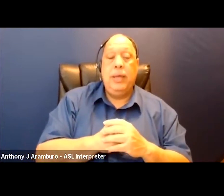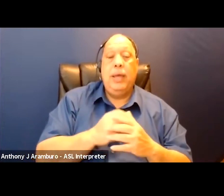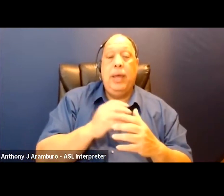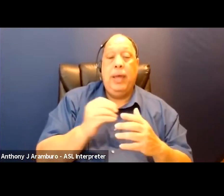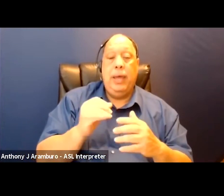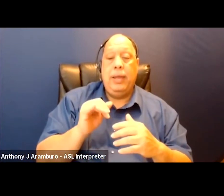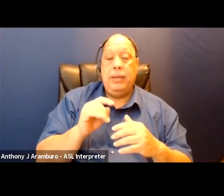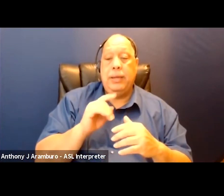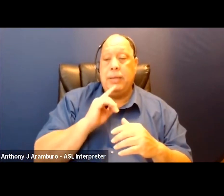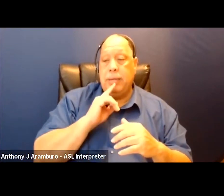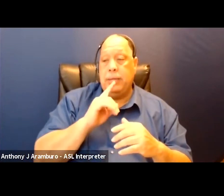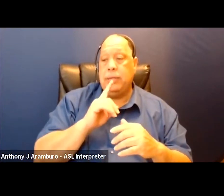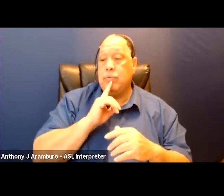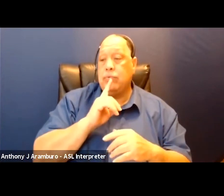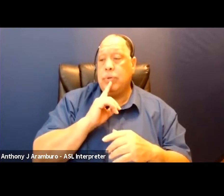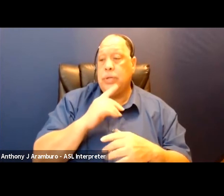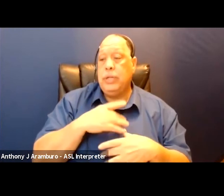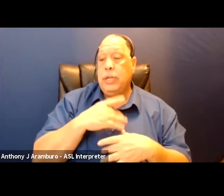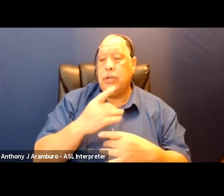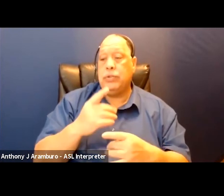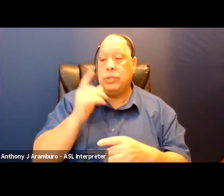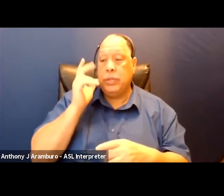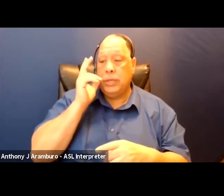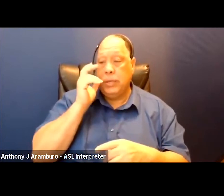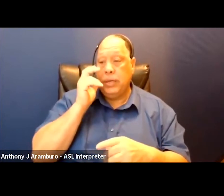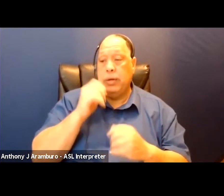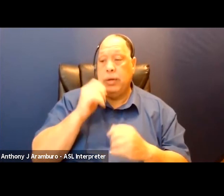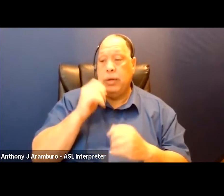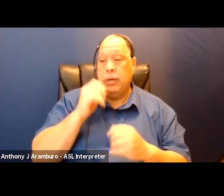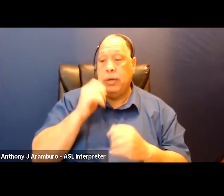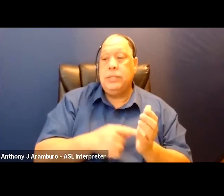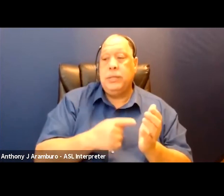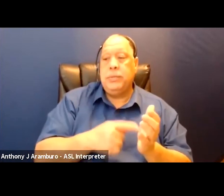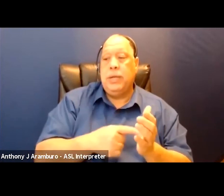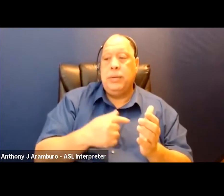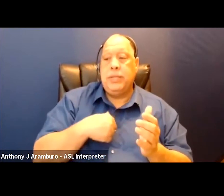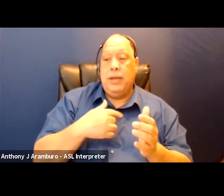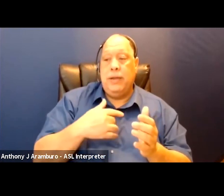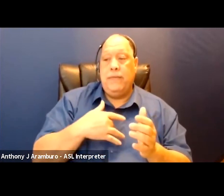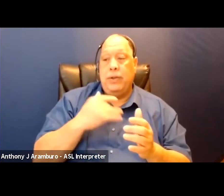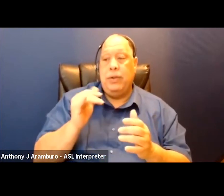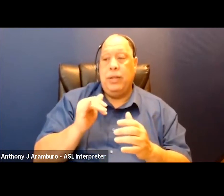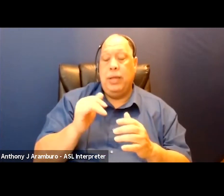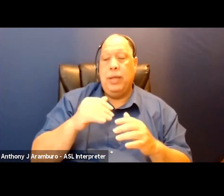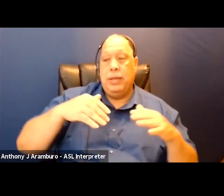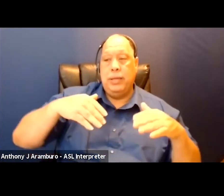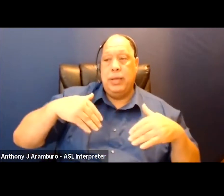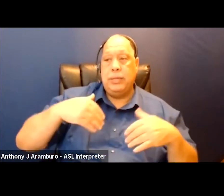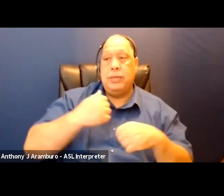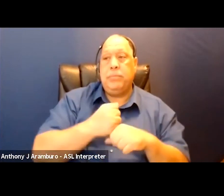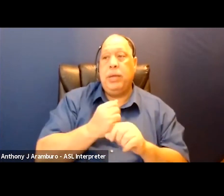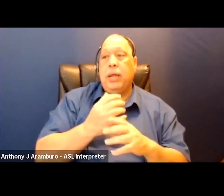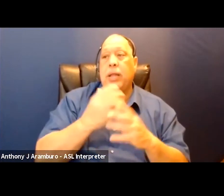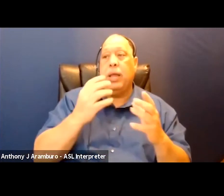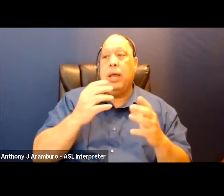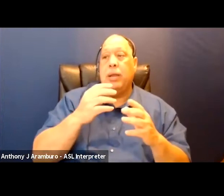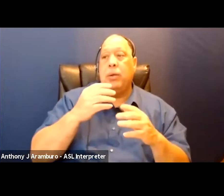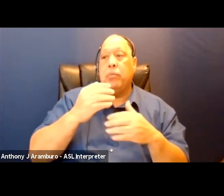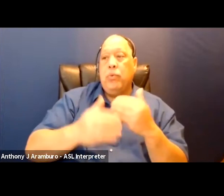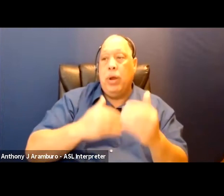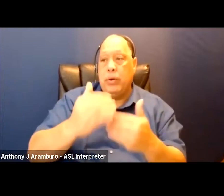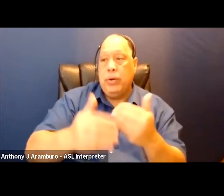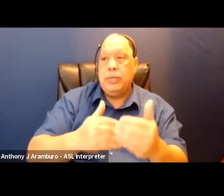really interesting to hear. Sometimes I feel like we haven't made as much progress as I wish we